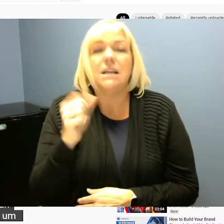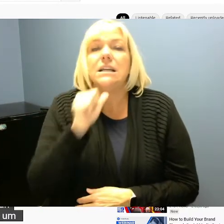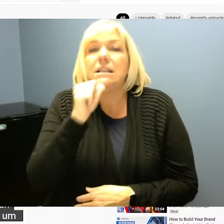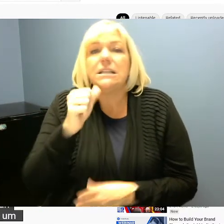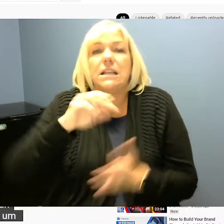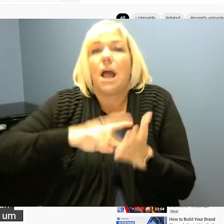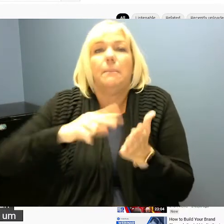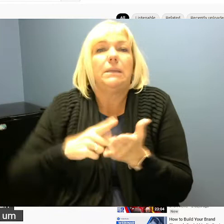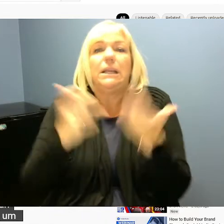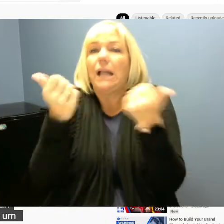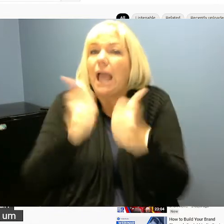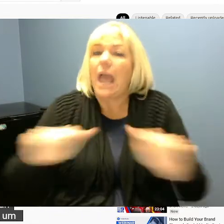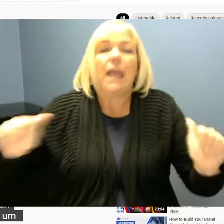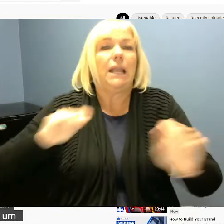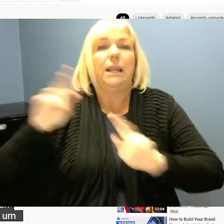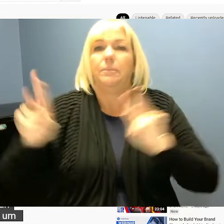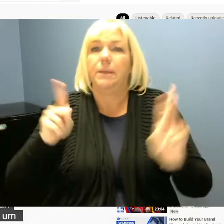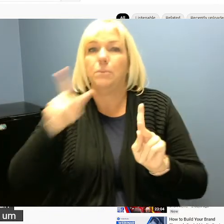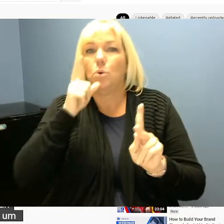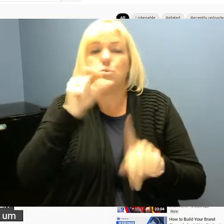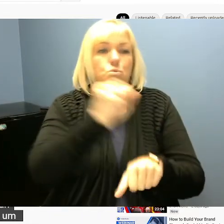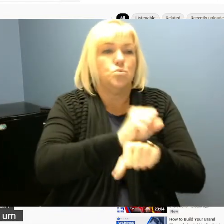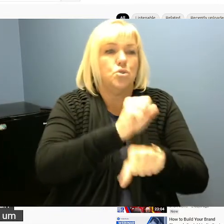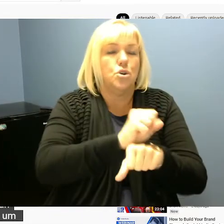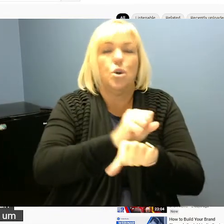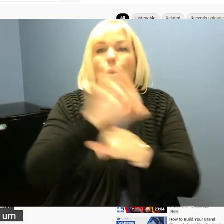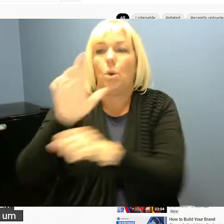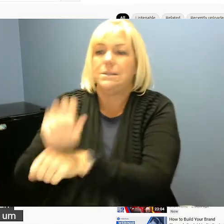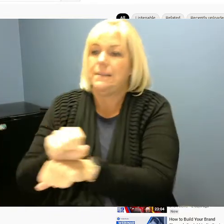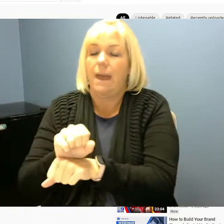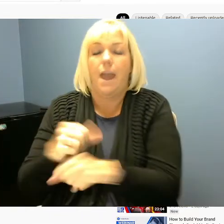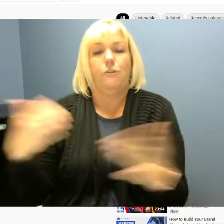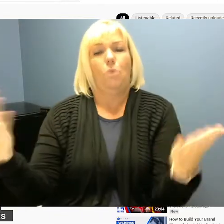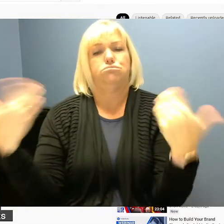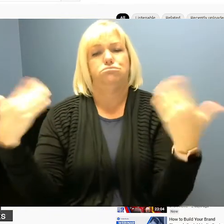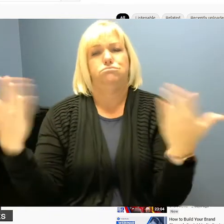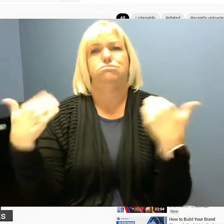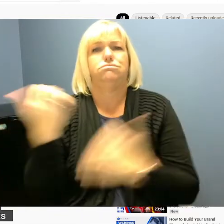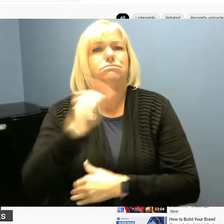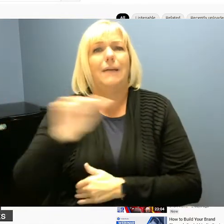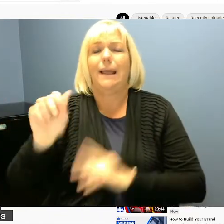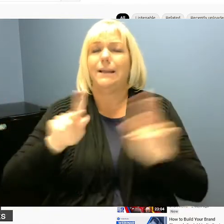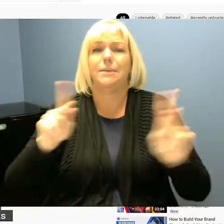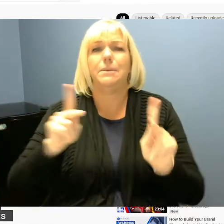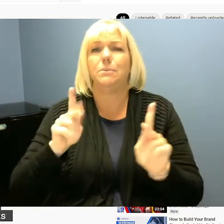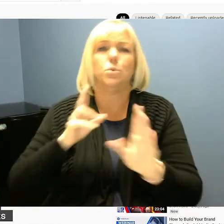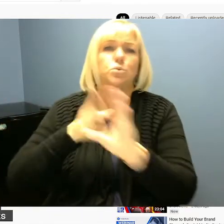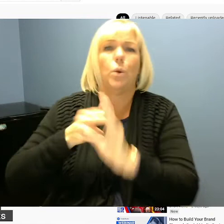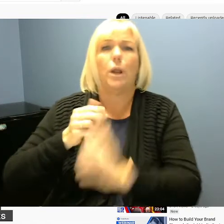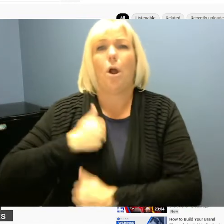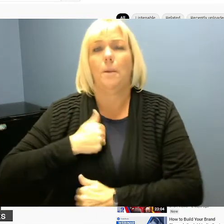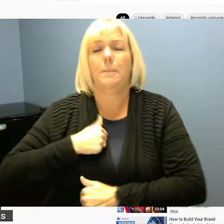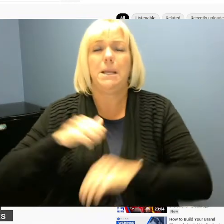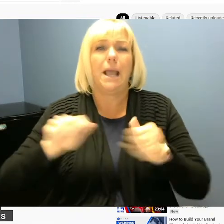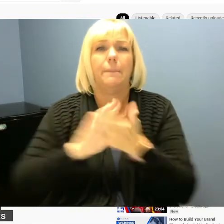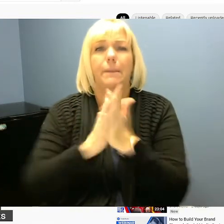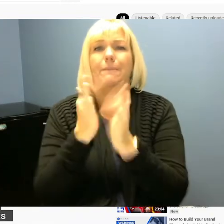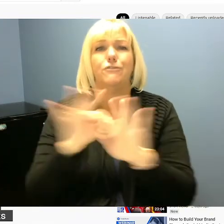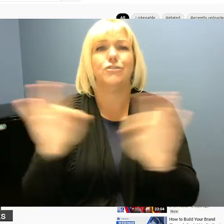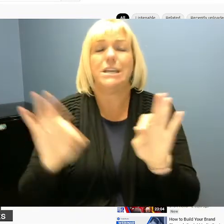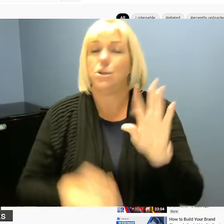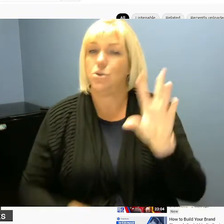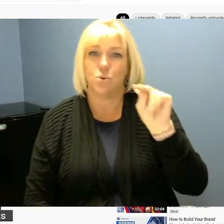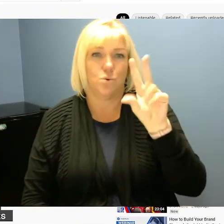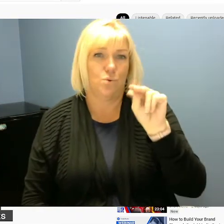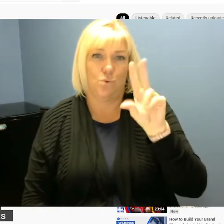open invitation to anyone who is enslaved or is an indentured servant. This is only